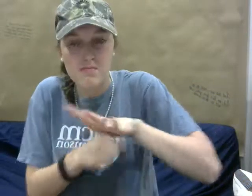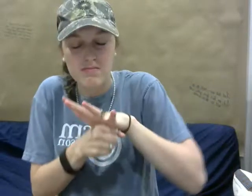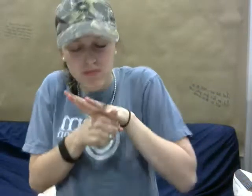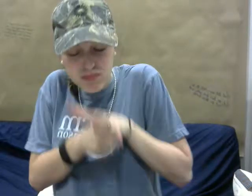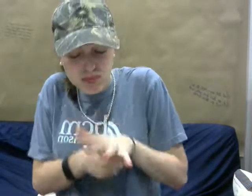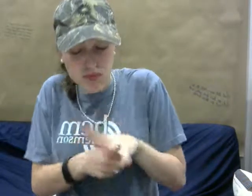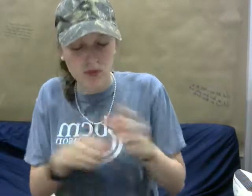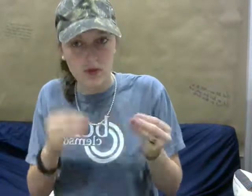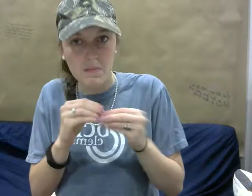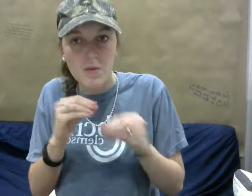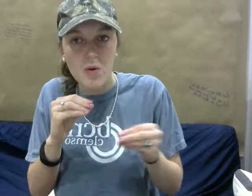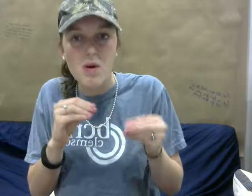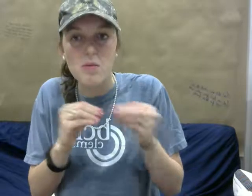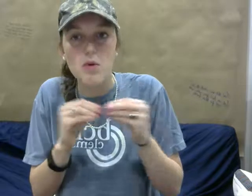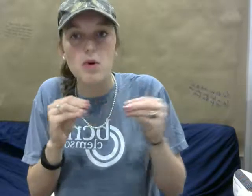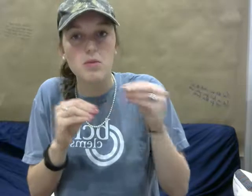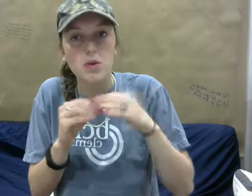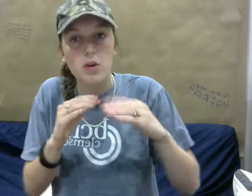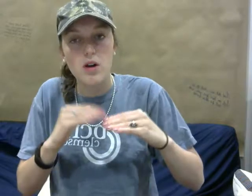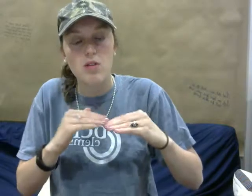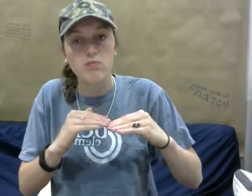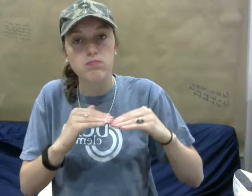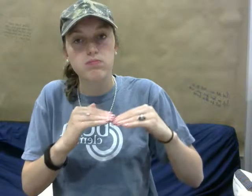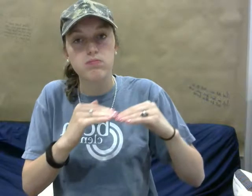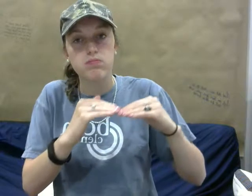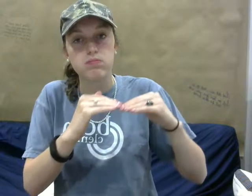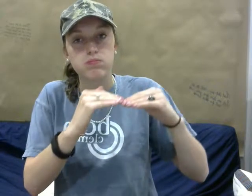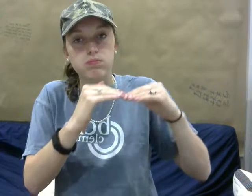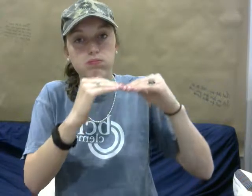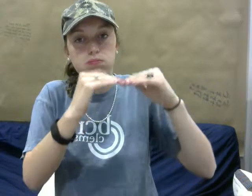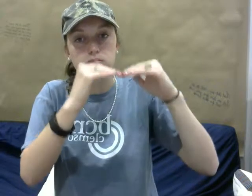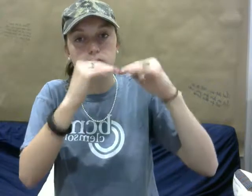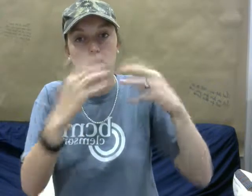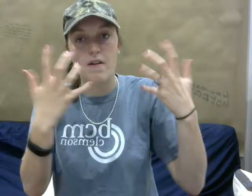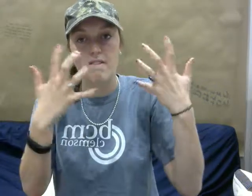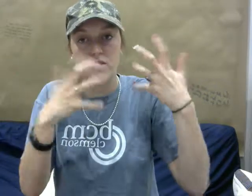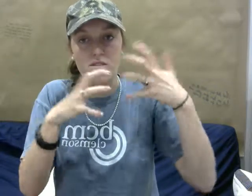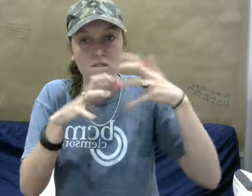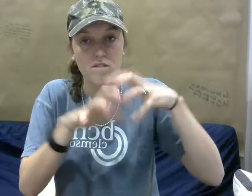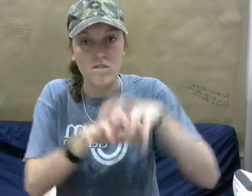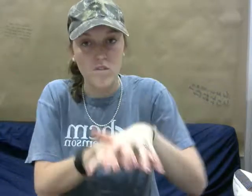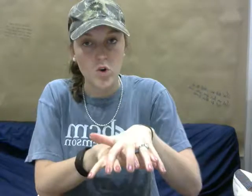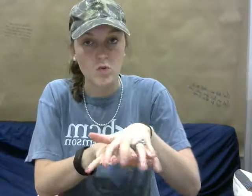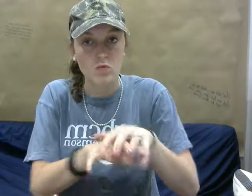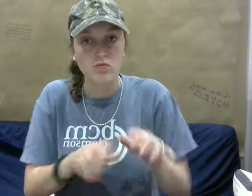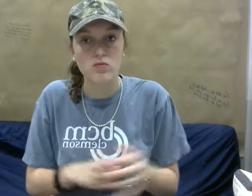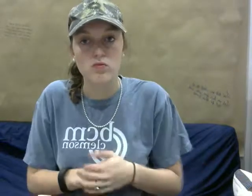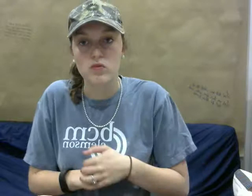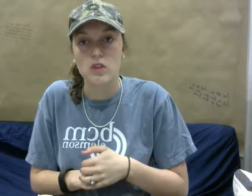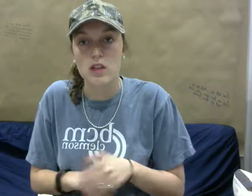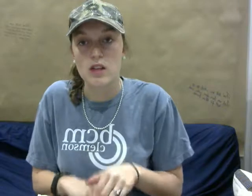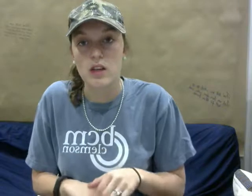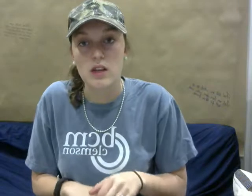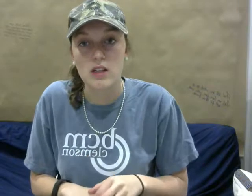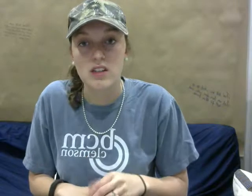they were high enough for nuclear fusion to ignite. In the disk of debris surrounding the very young sun,